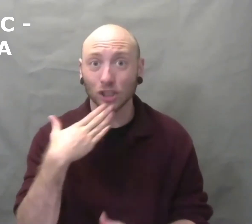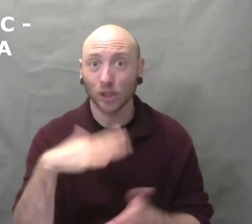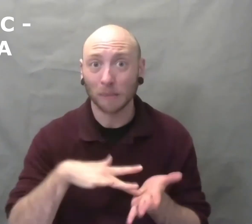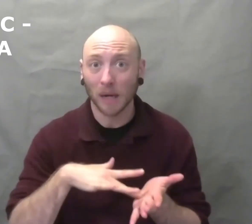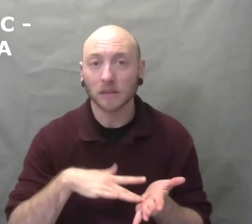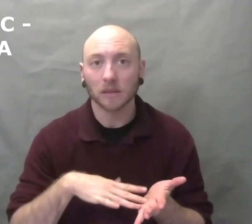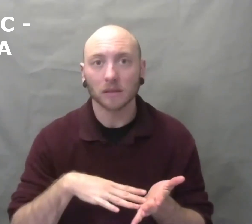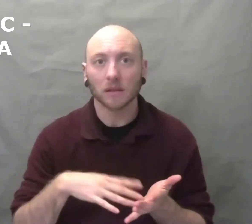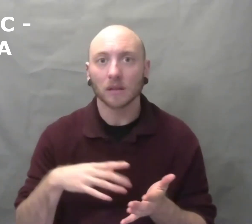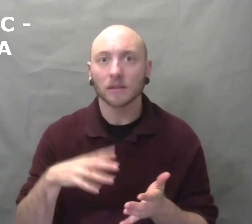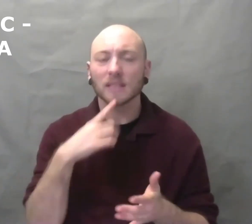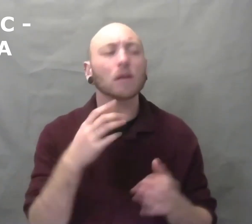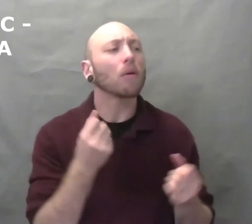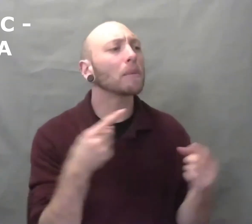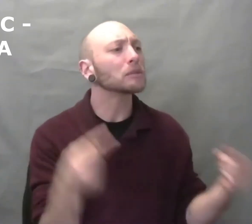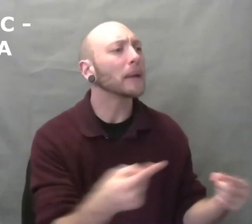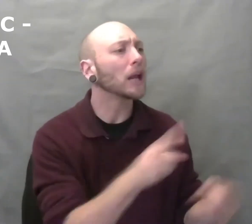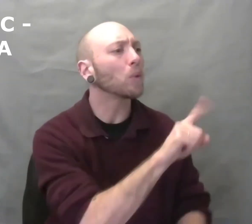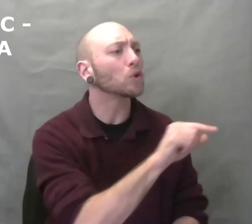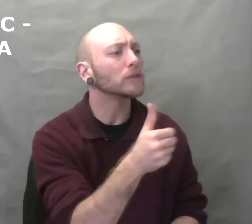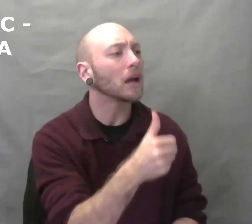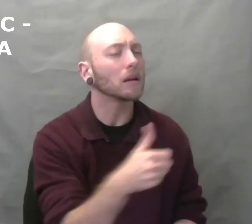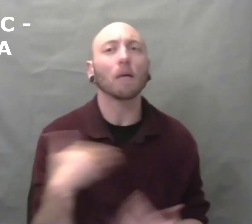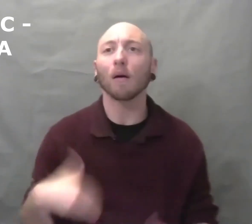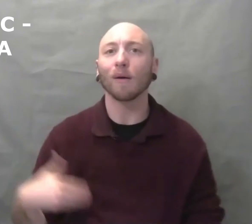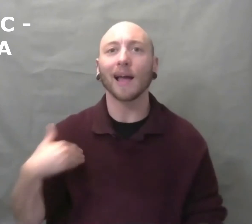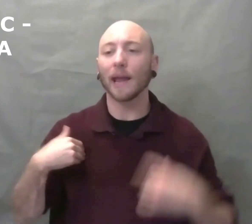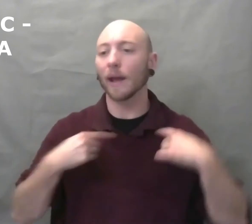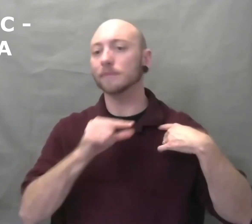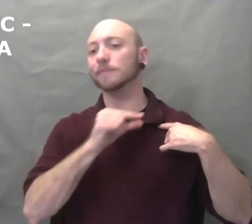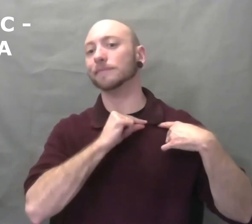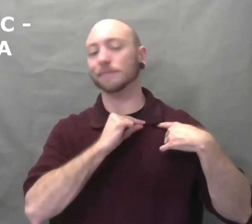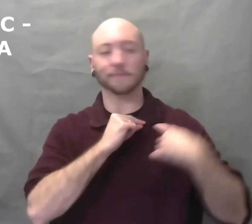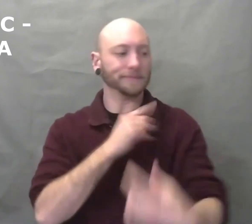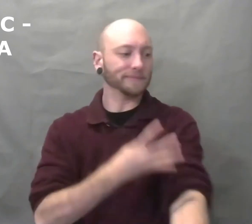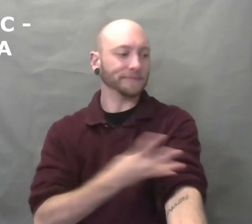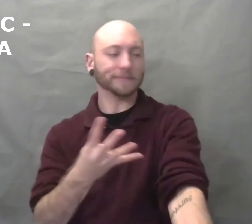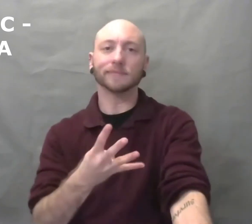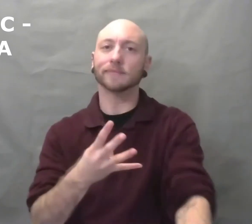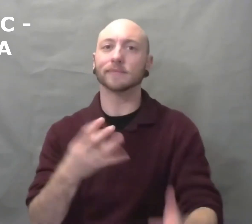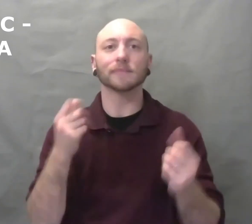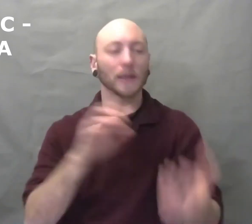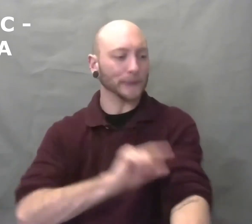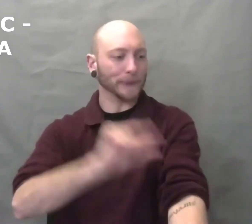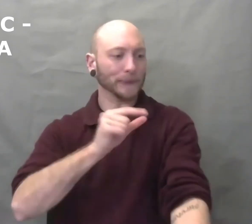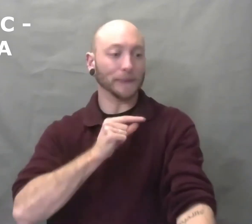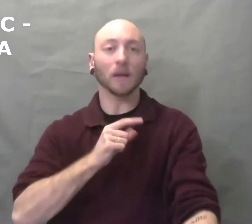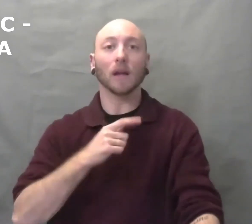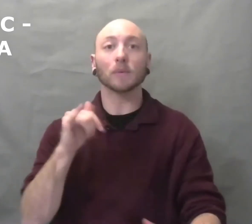me in the arterial. I had an arterial line. I had a PICC line. I had all kinds of crap hanging out of me. And I would disappear for 8 hours. And that was my life for a few